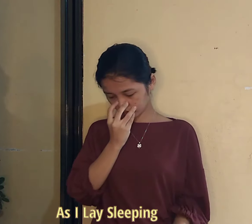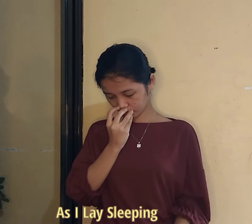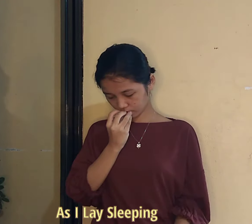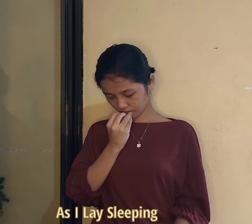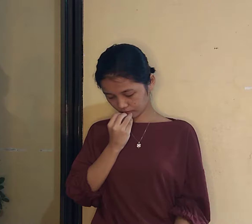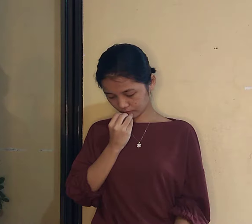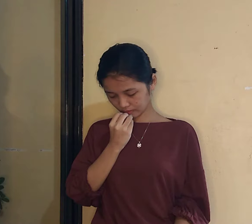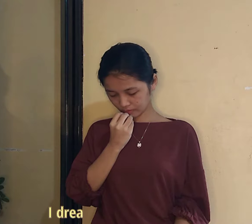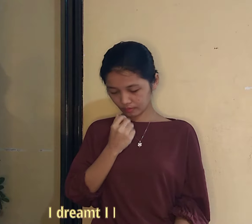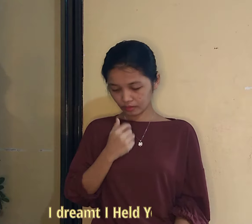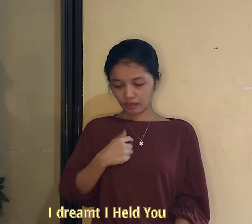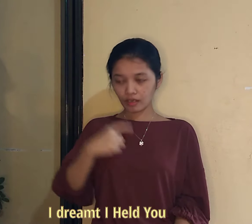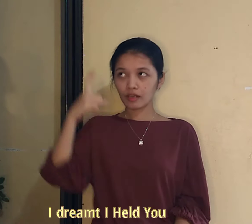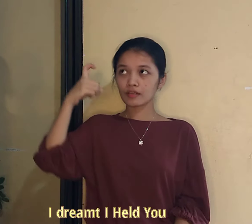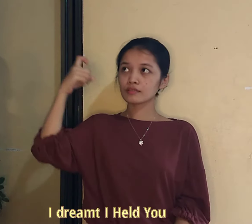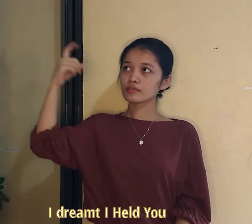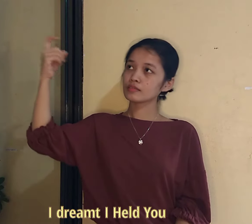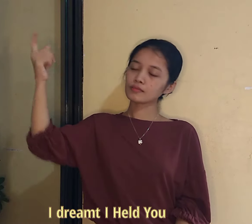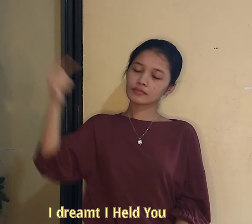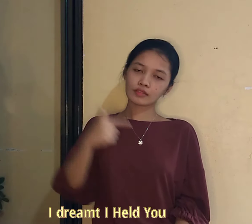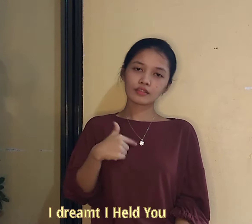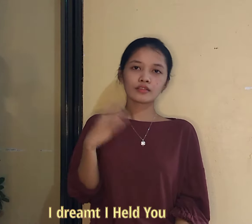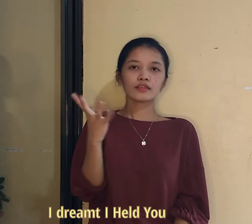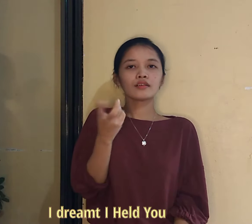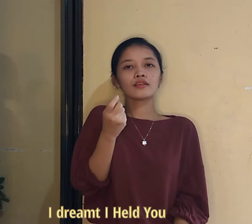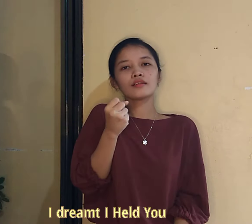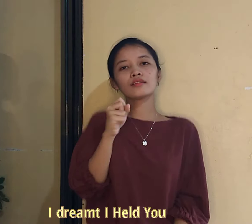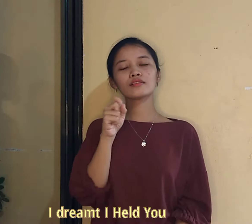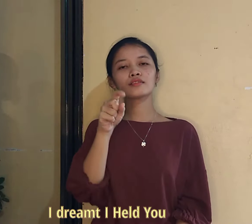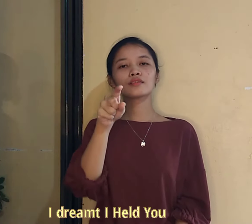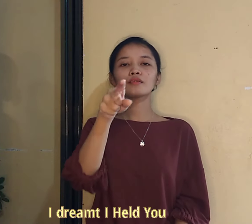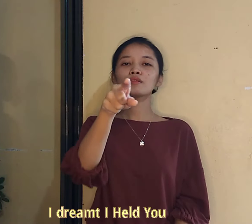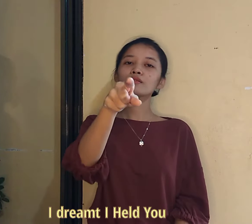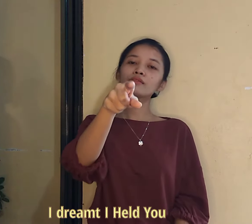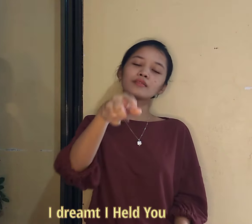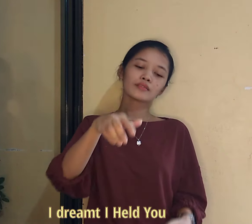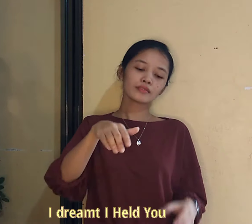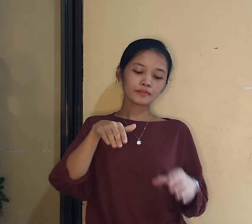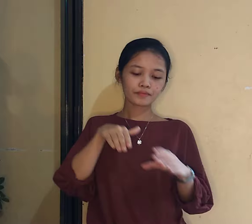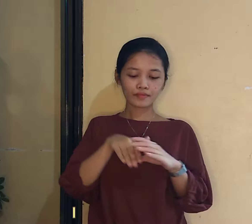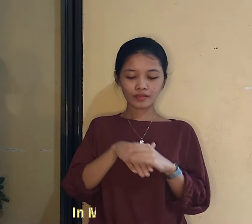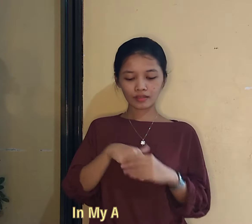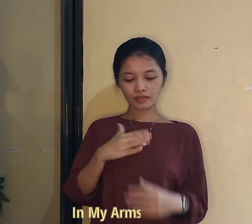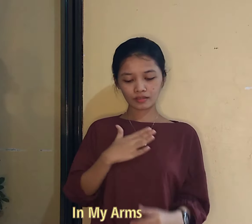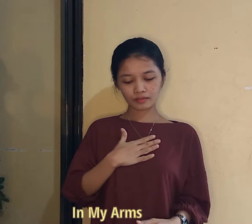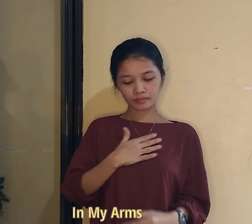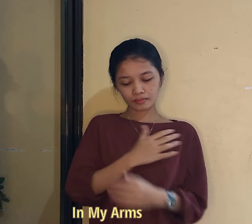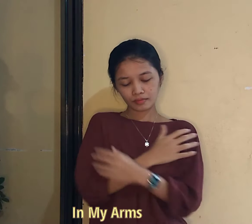I dreamed I held you in my